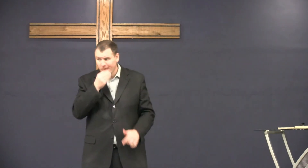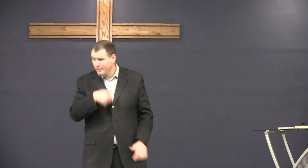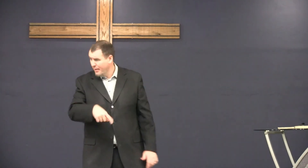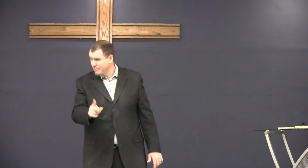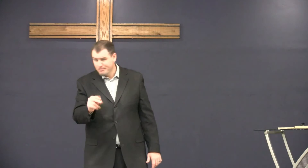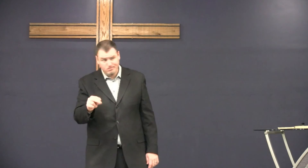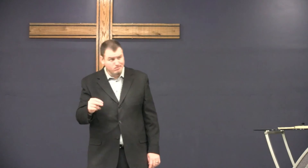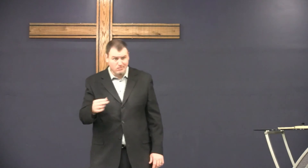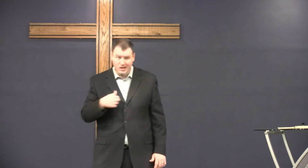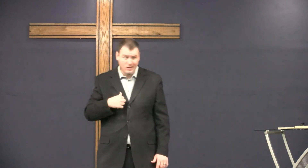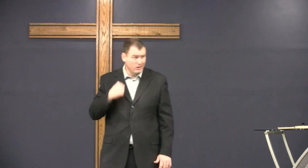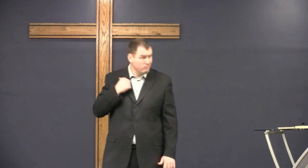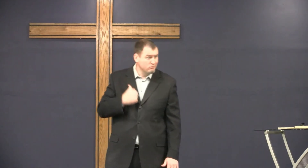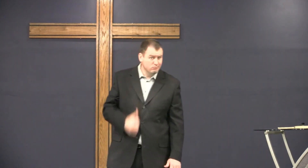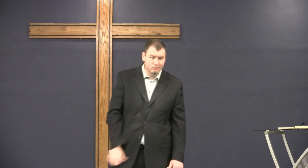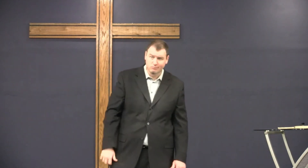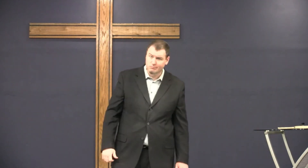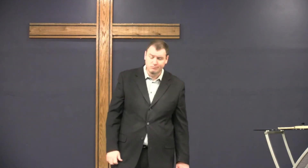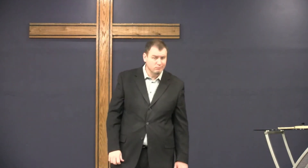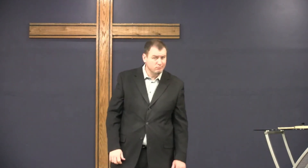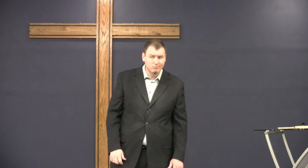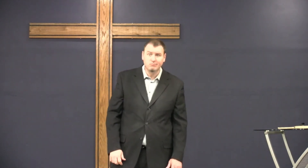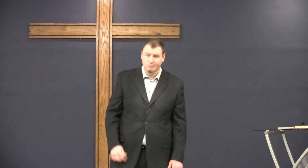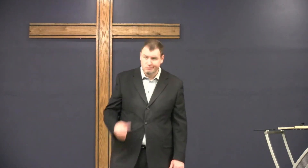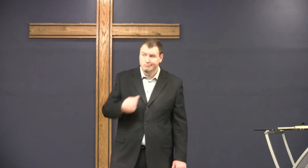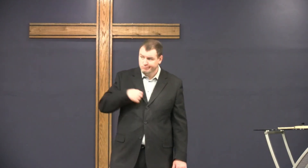and so he says, well, I can't shut them up.